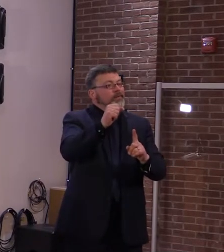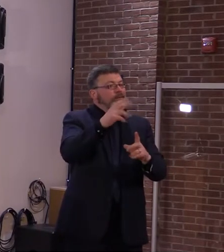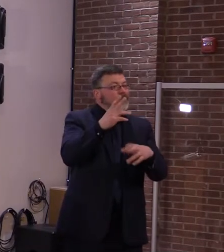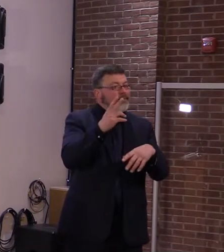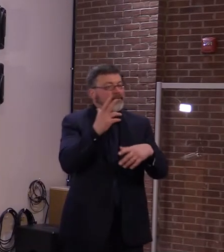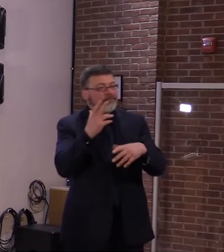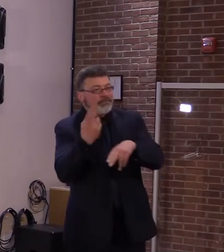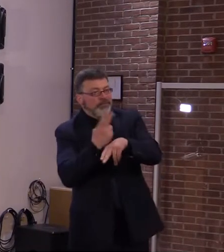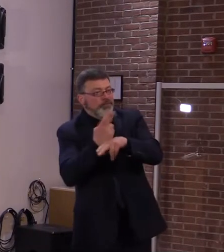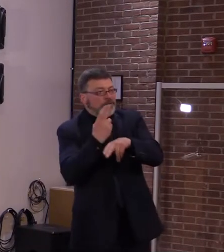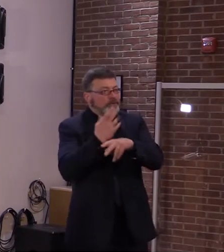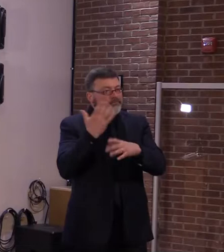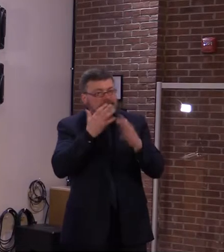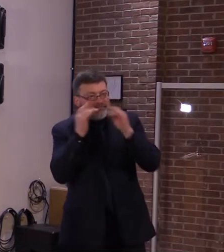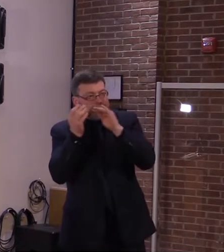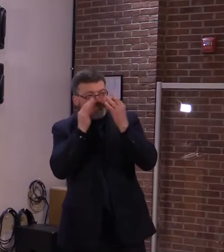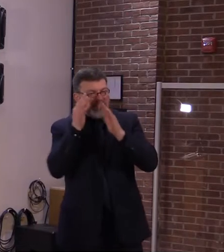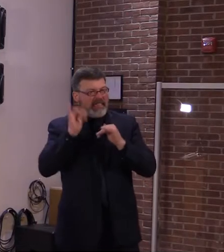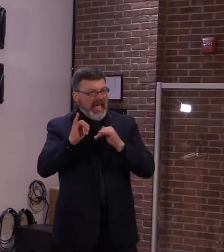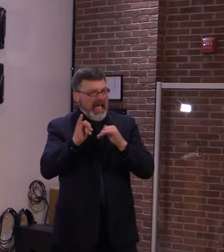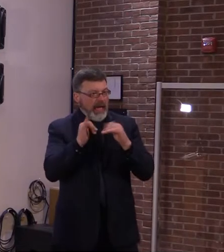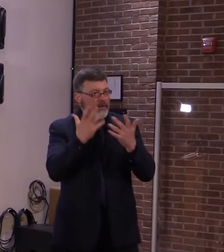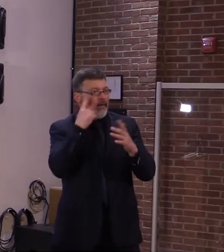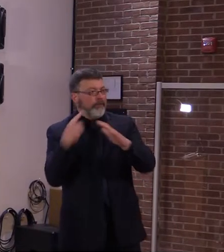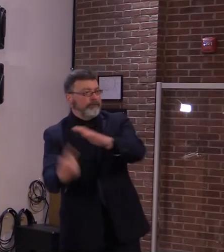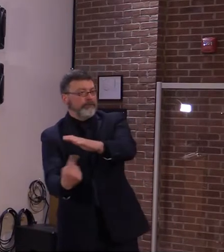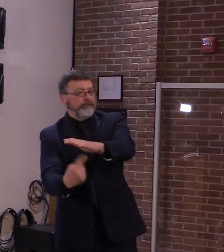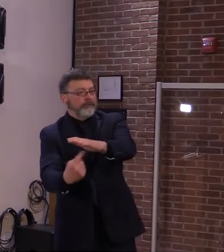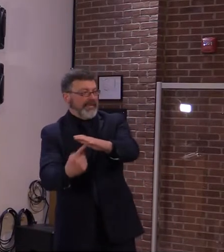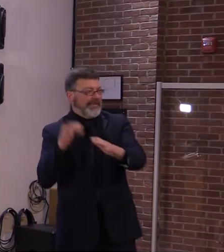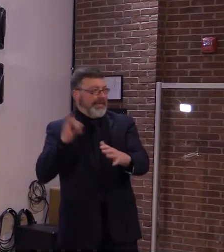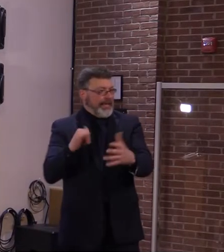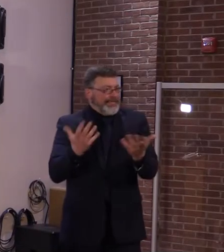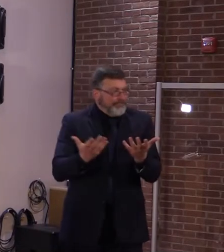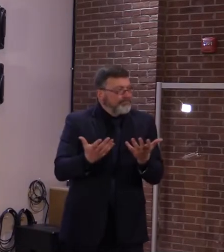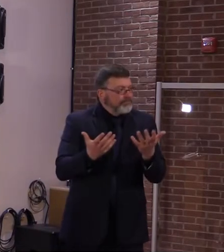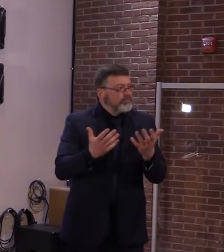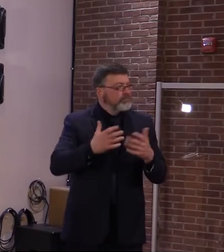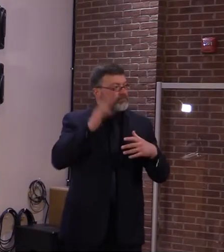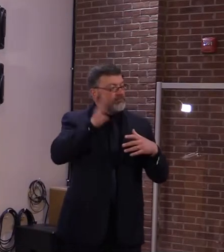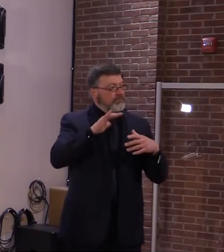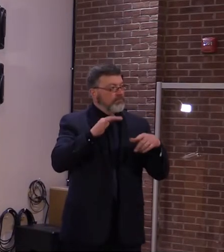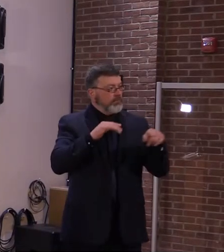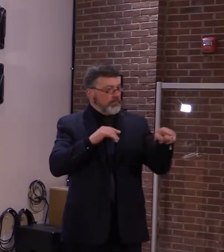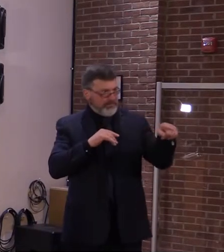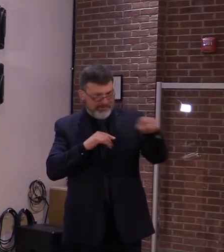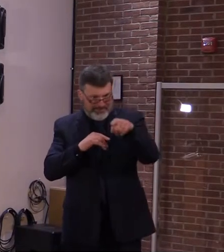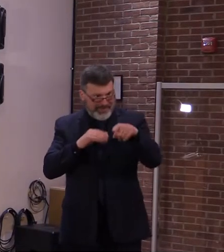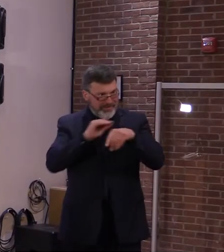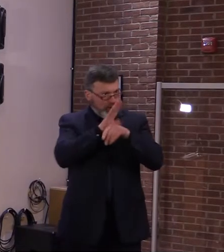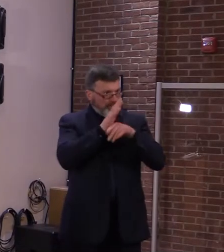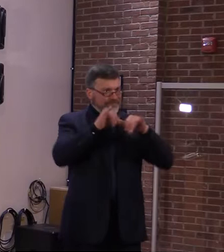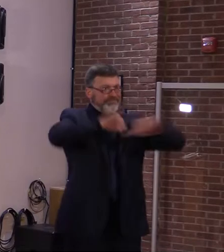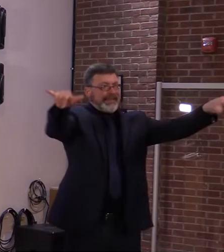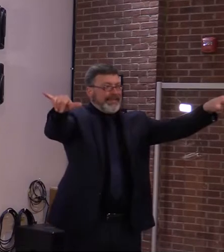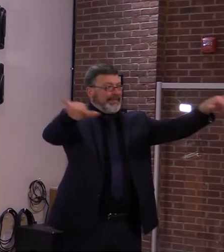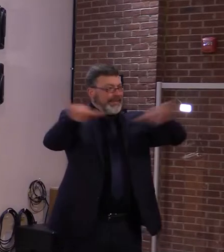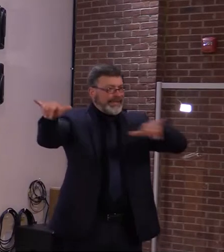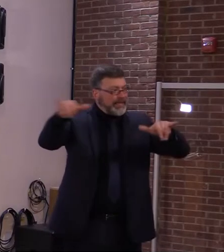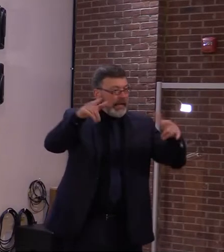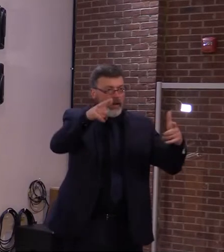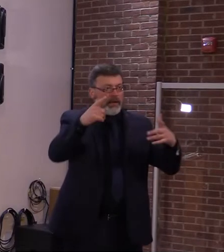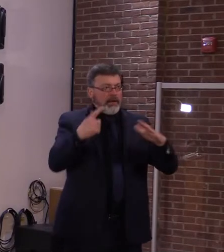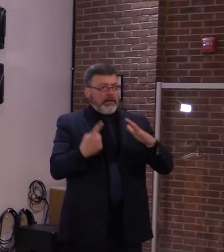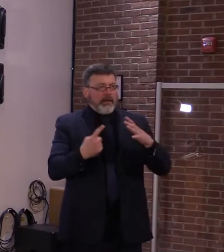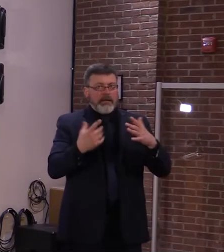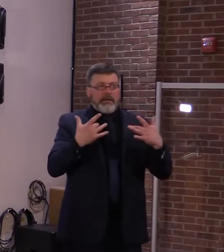And COVID-19 has certainly created unique challenges for people with substance use disorder, including isolation and